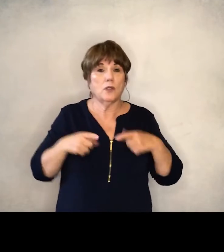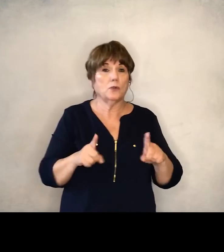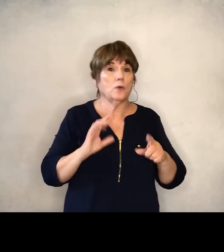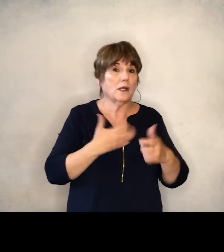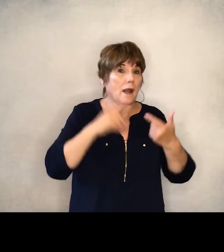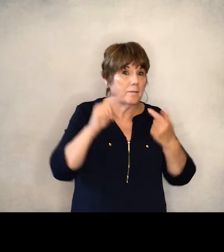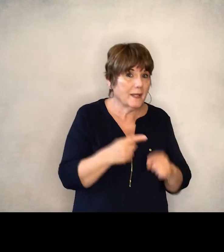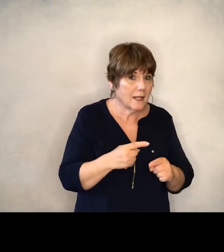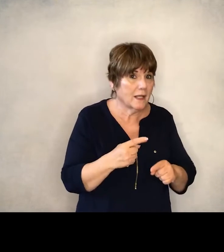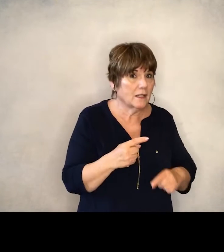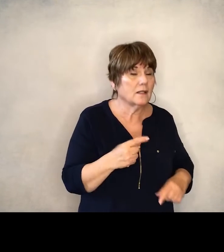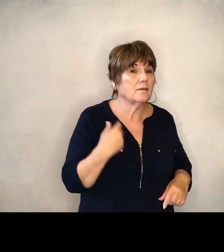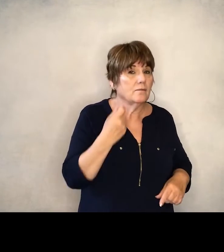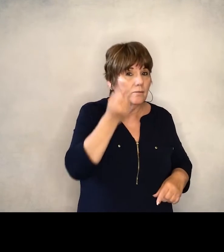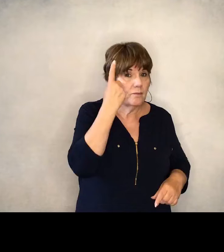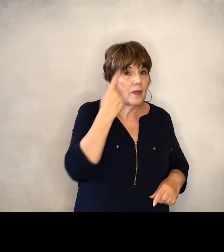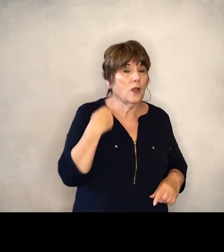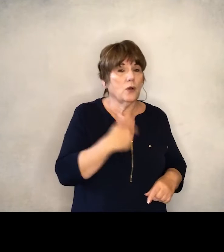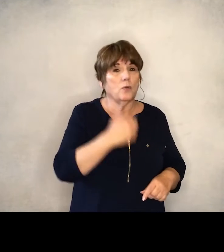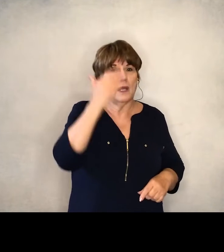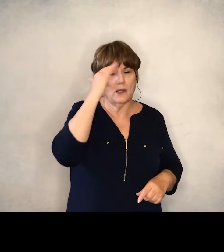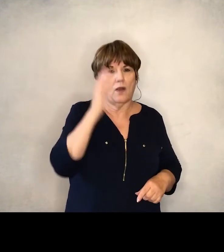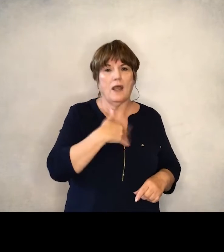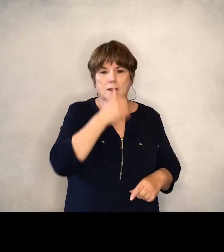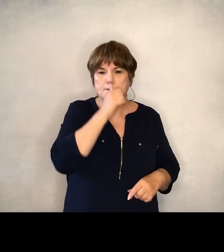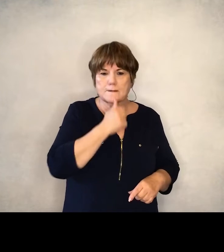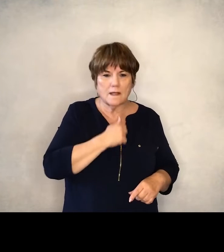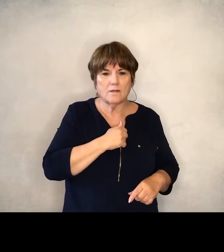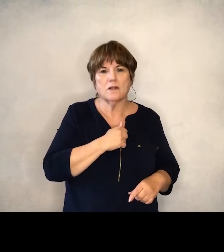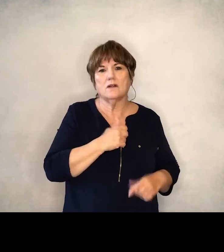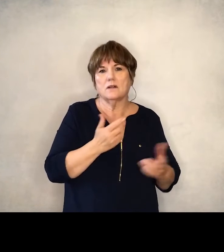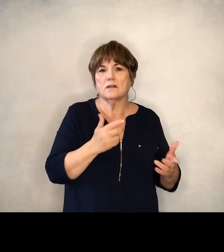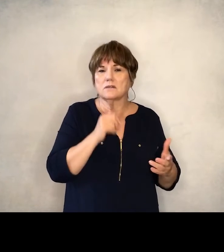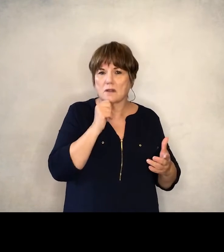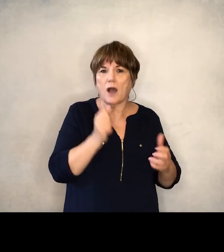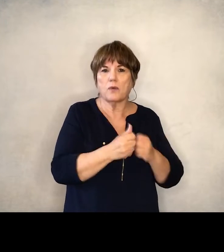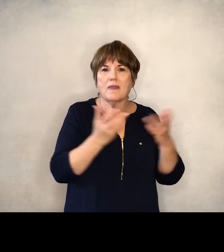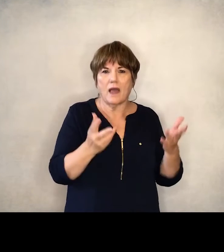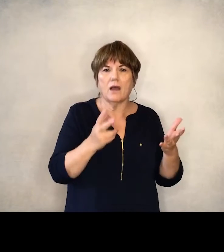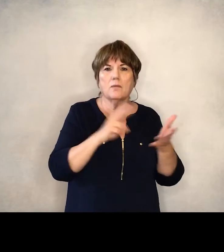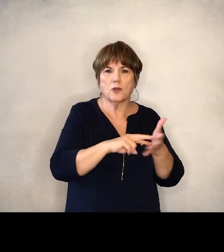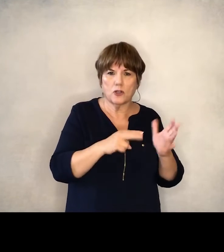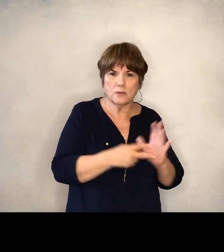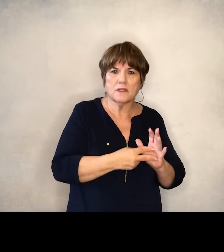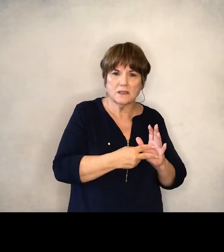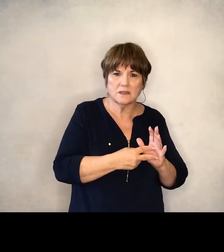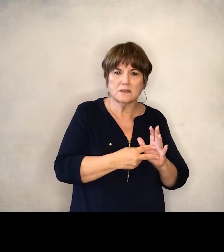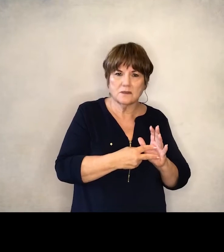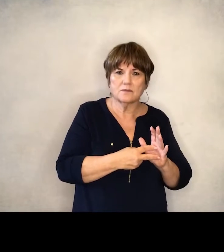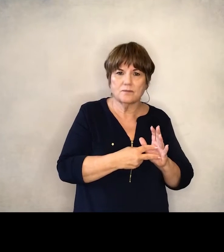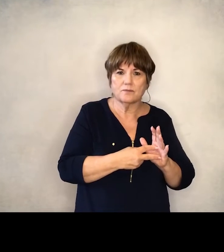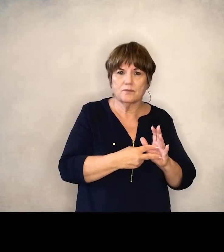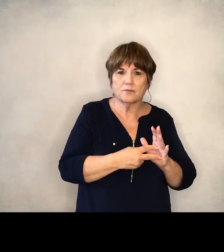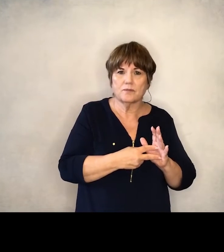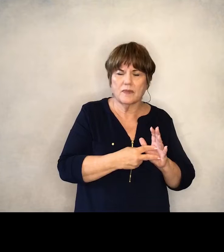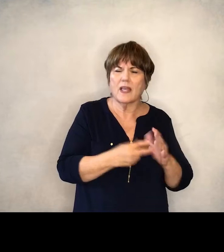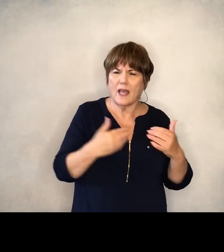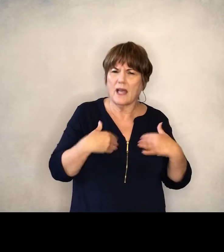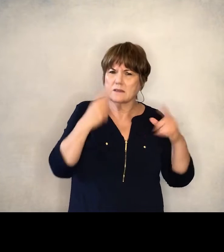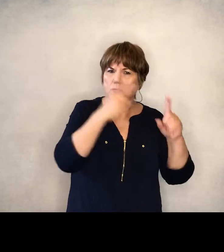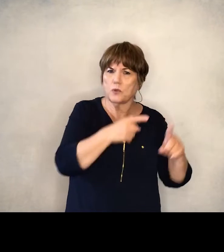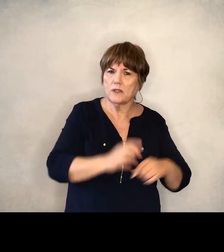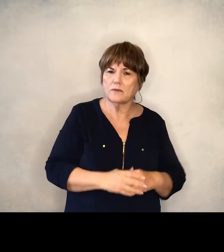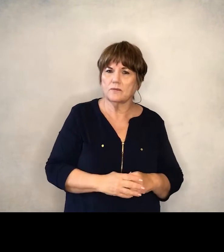we know that our suffering is neither futile nor ultimately pointless. Yes, it's